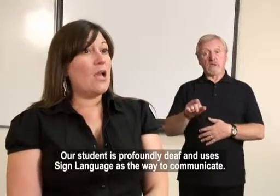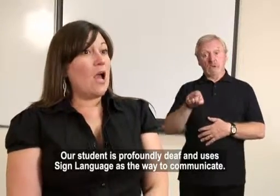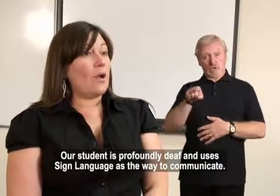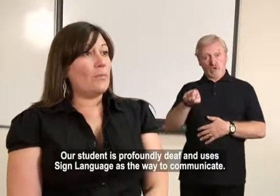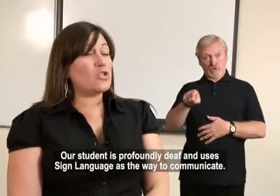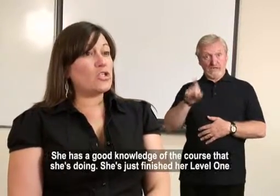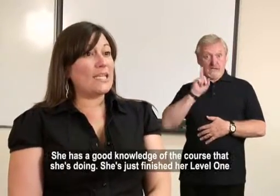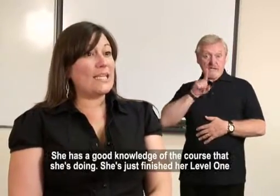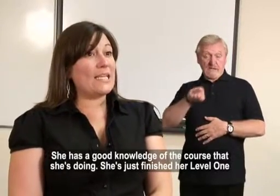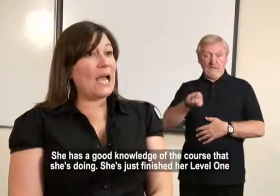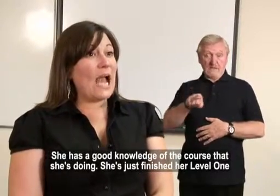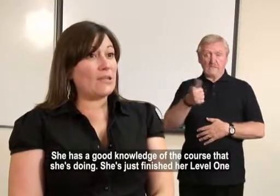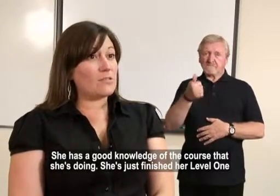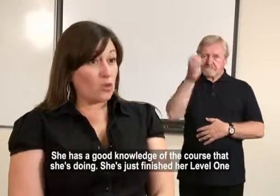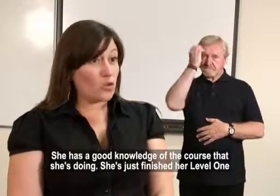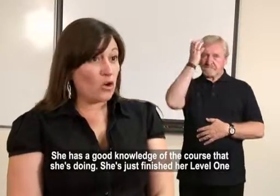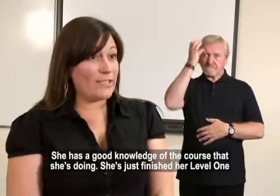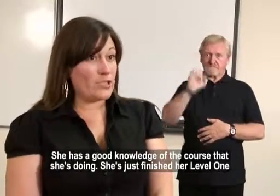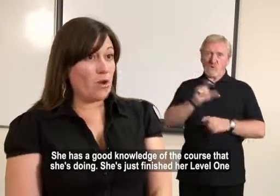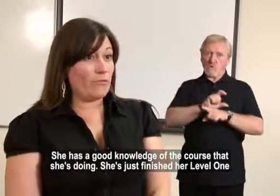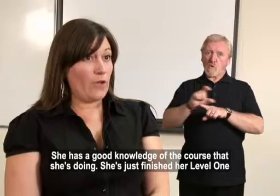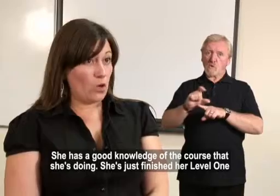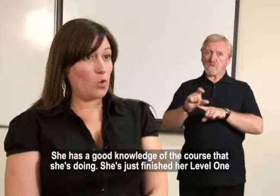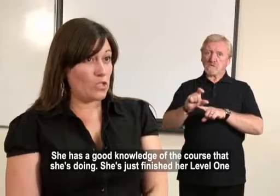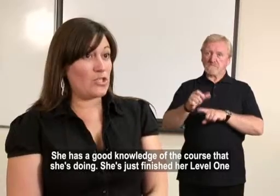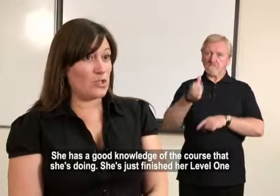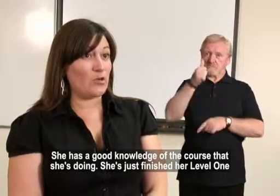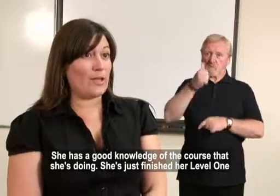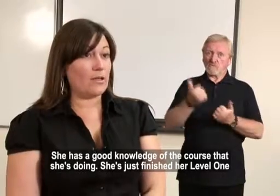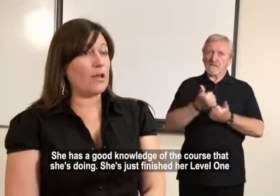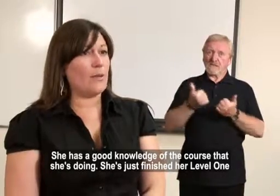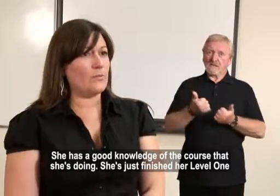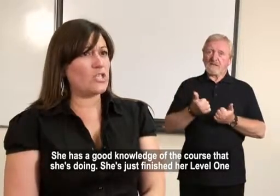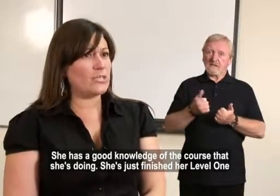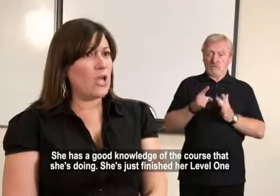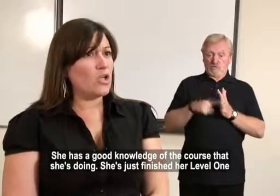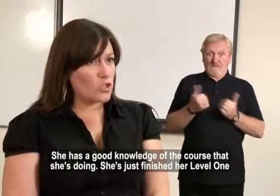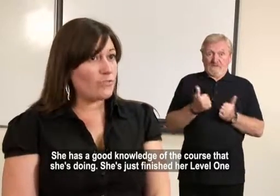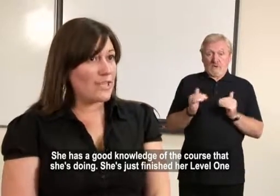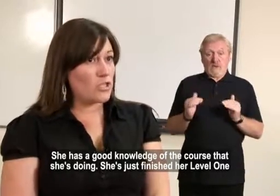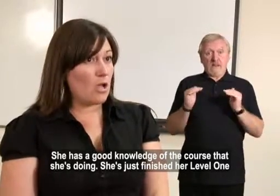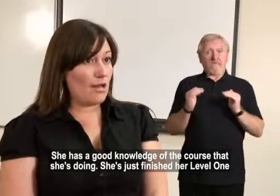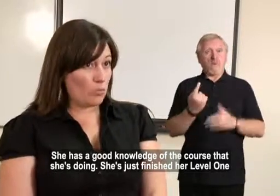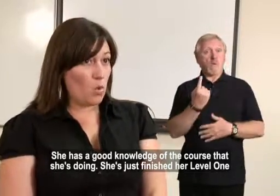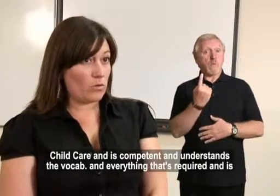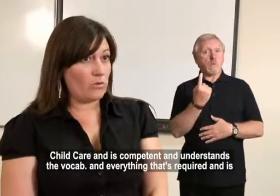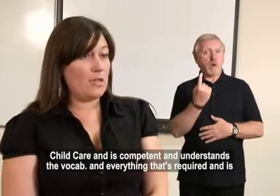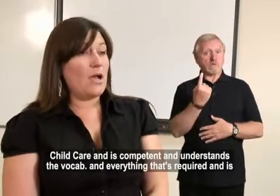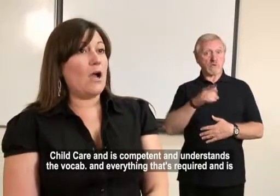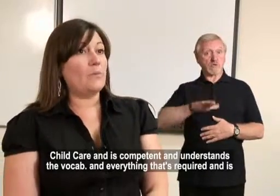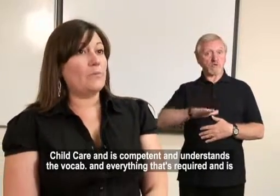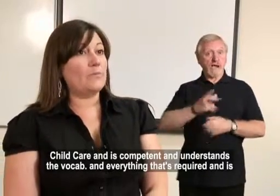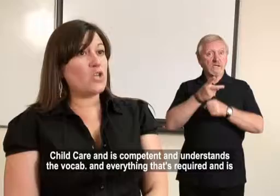communicate. She has a good knowledge of her course that she's doing. She's just finished her level